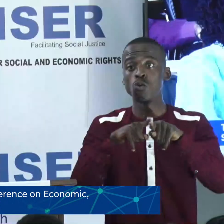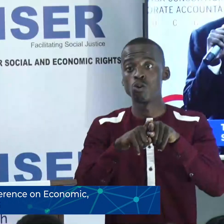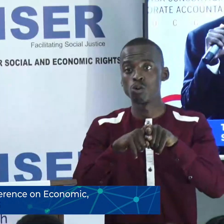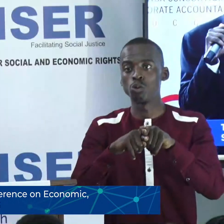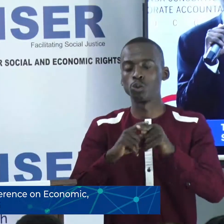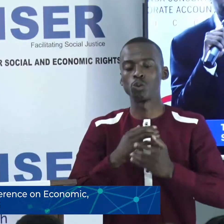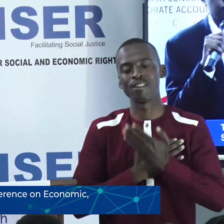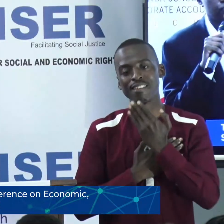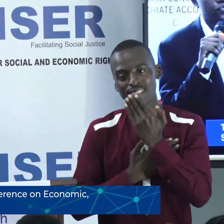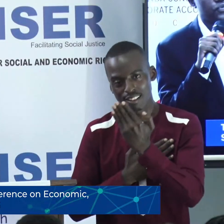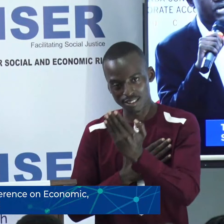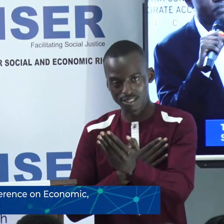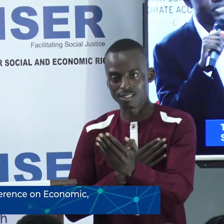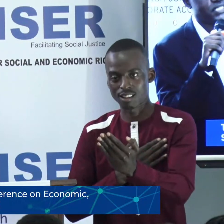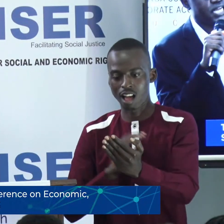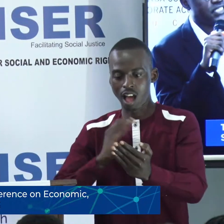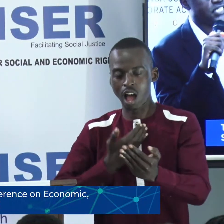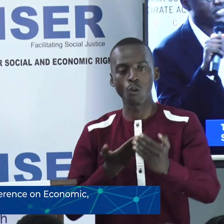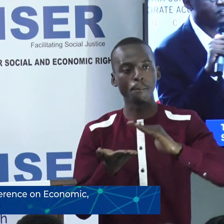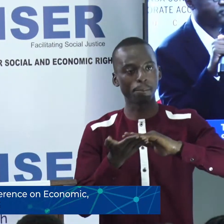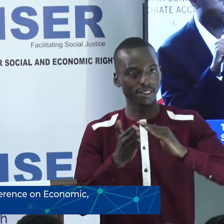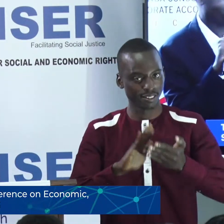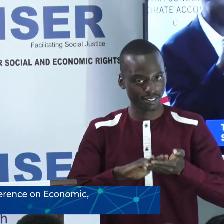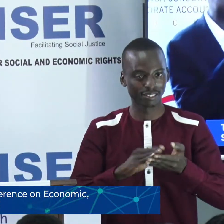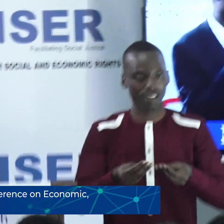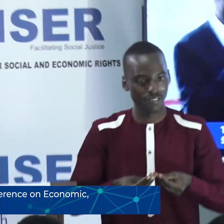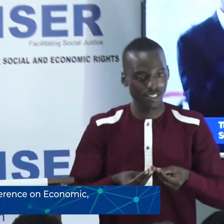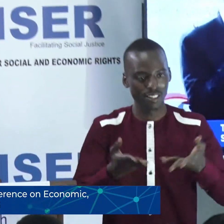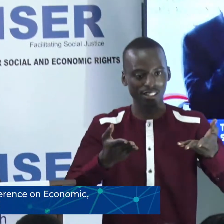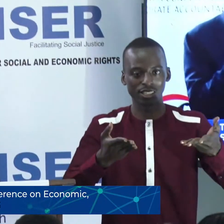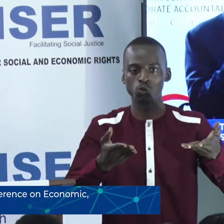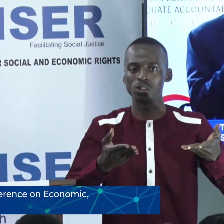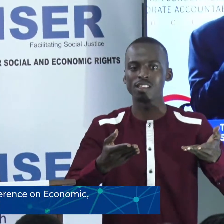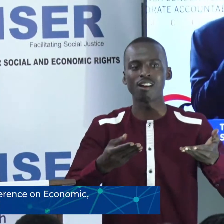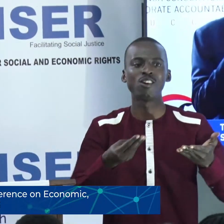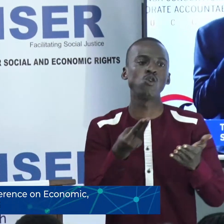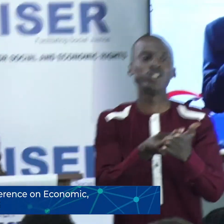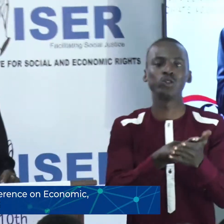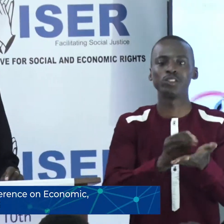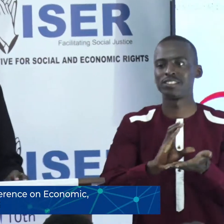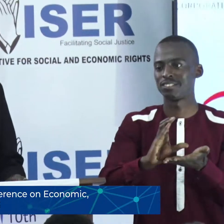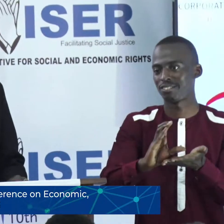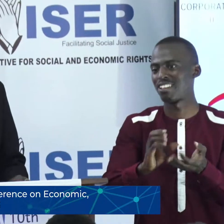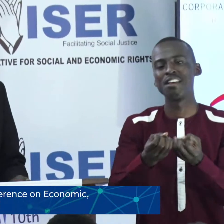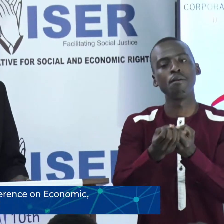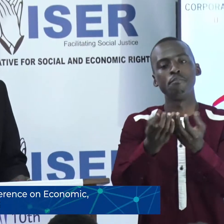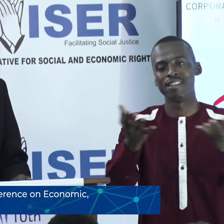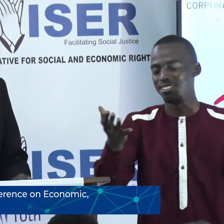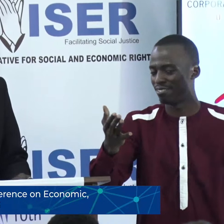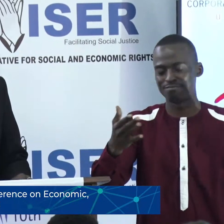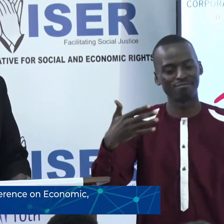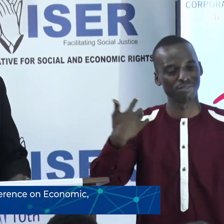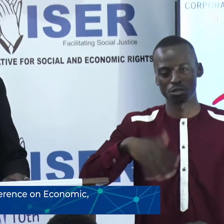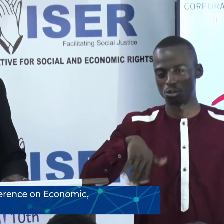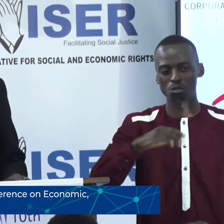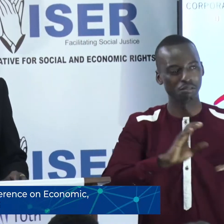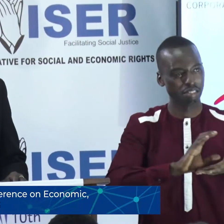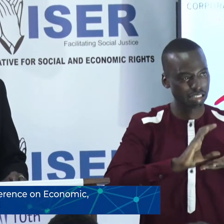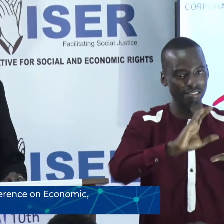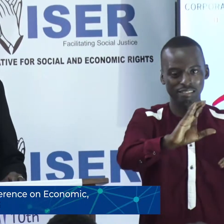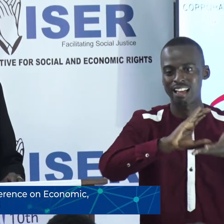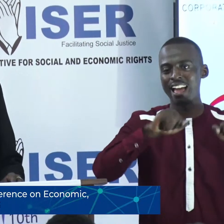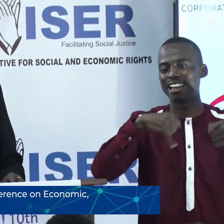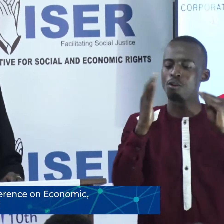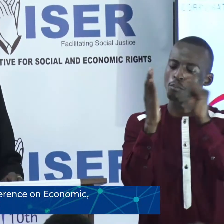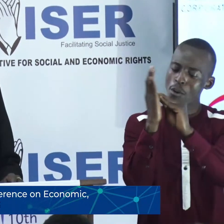special tribute to our partners that have provided us with resources, quite a number. I cannot mention all of them